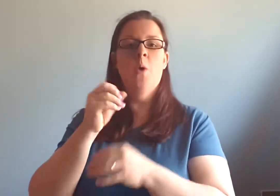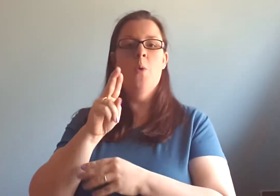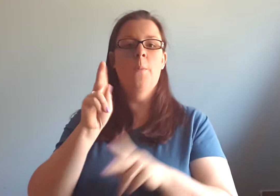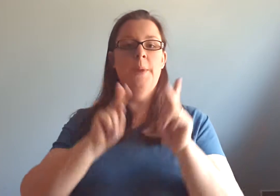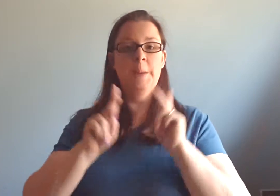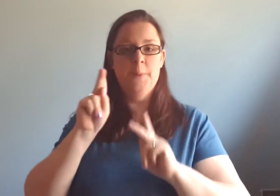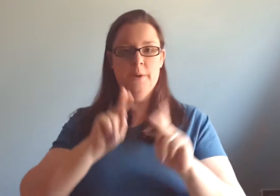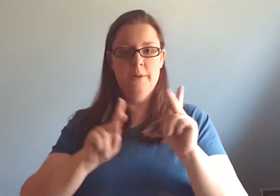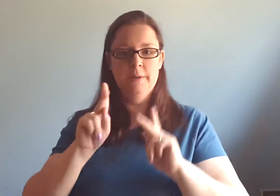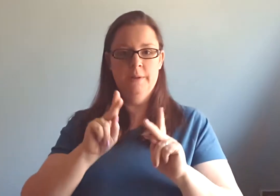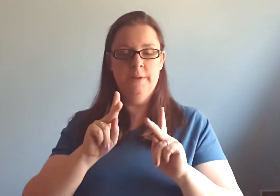or people.